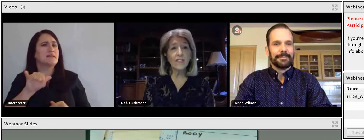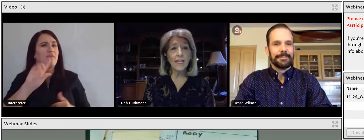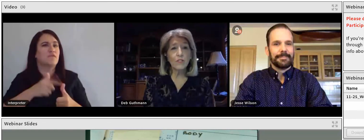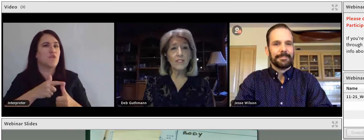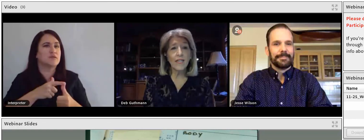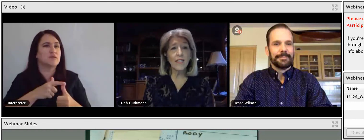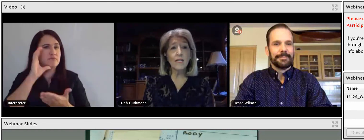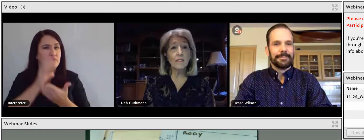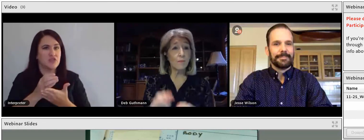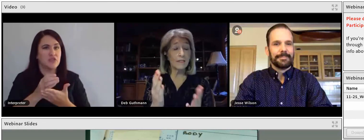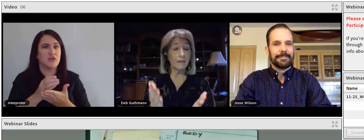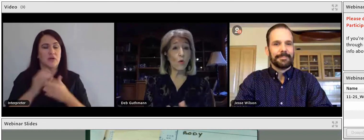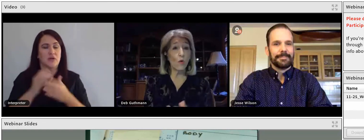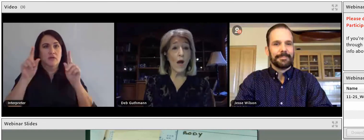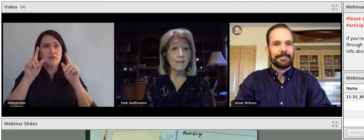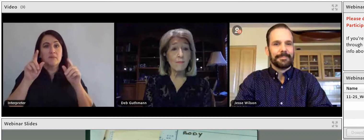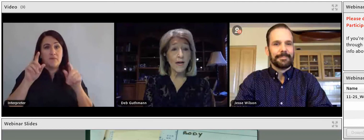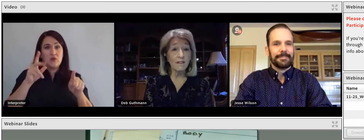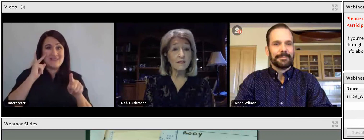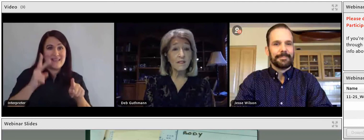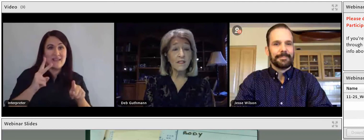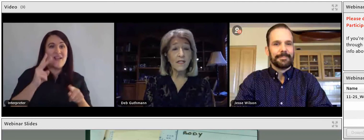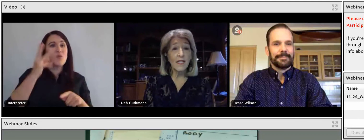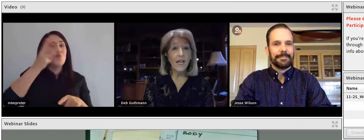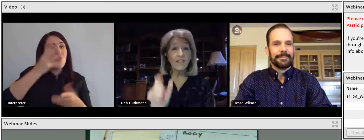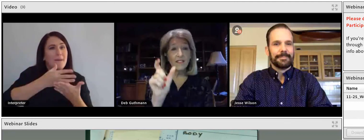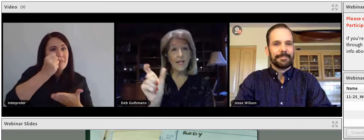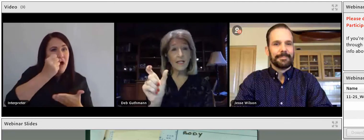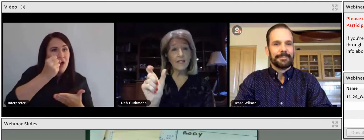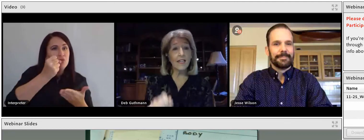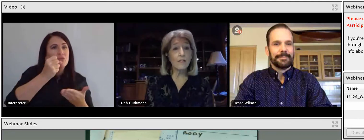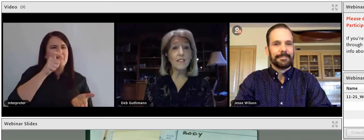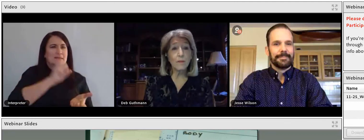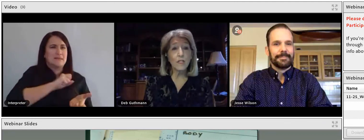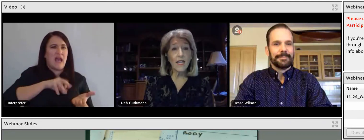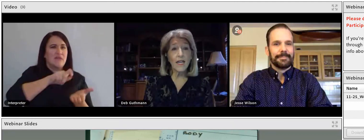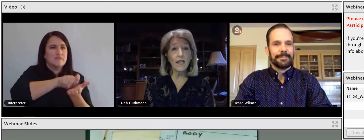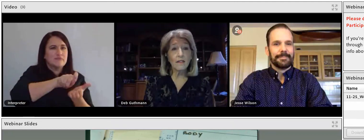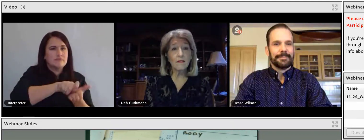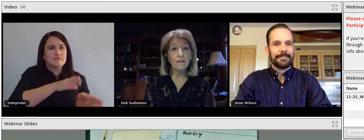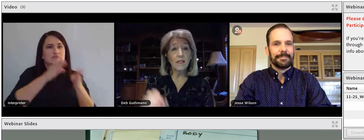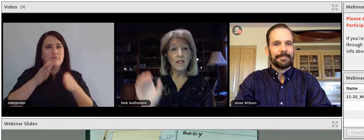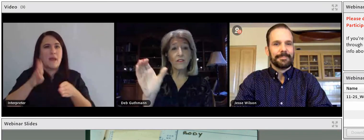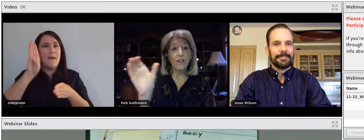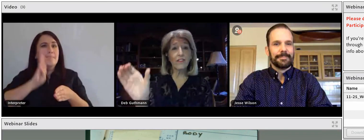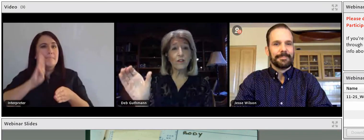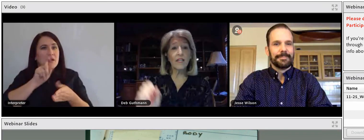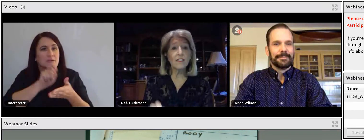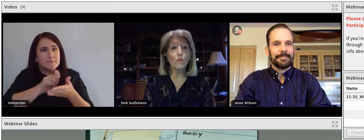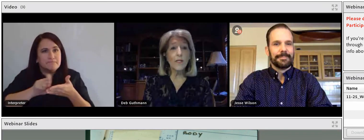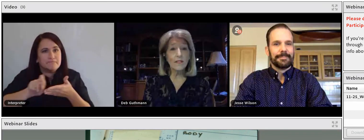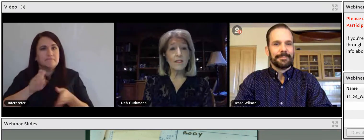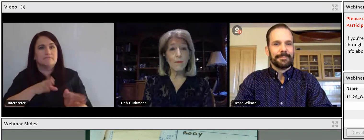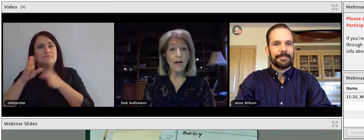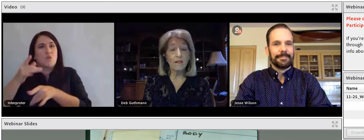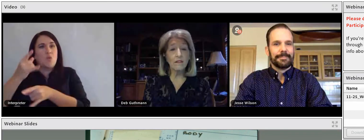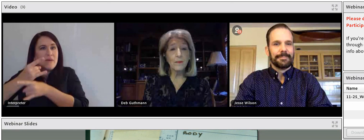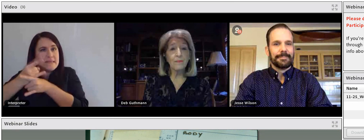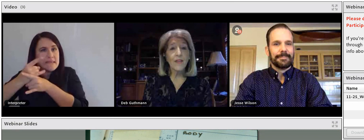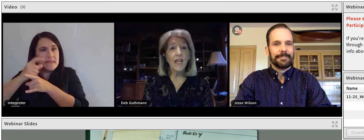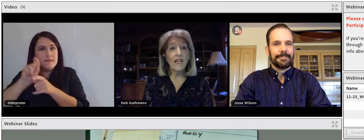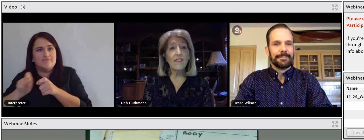the staff labeled it as basically a wine bottle, the second item as the beer can, the third as a